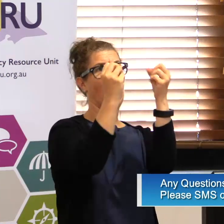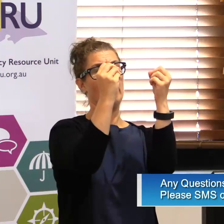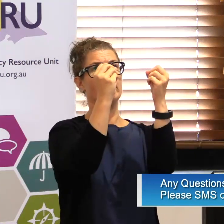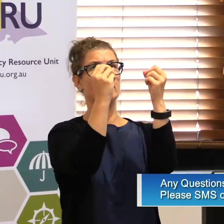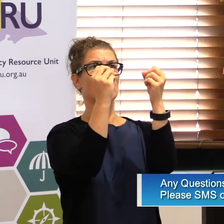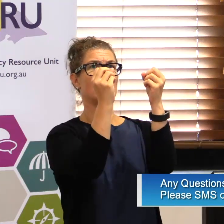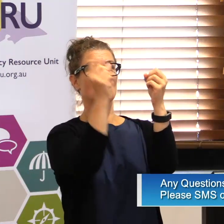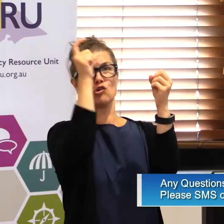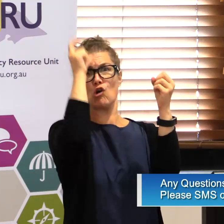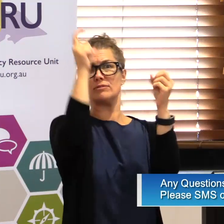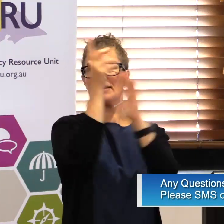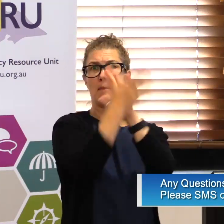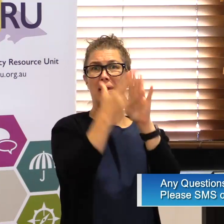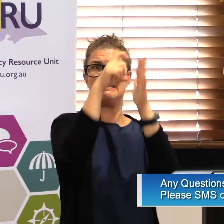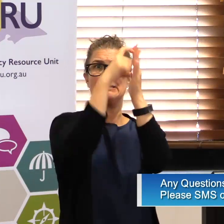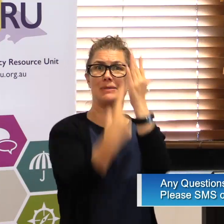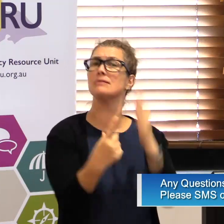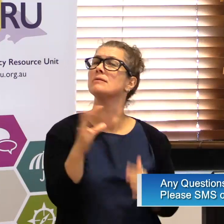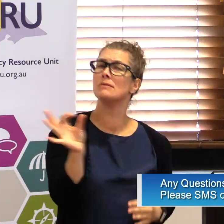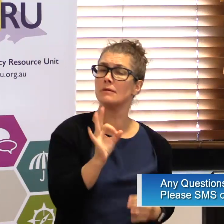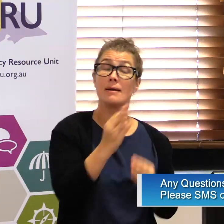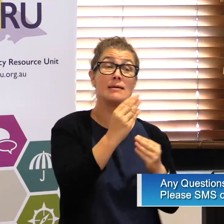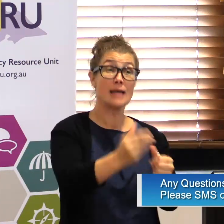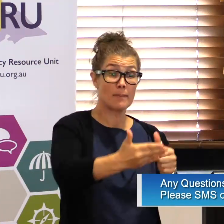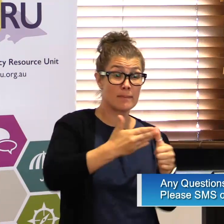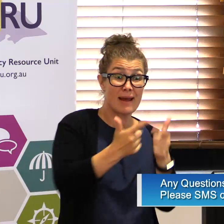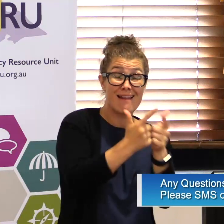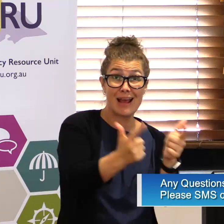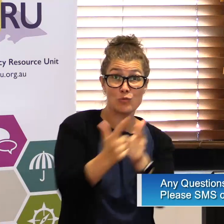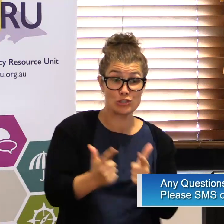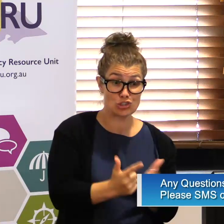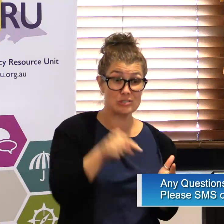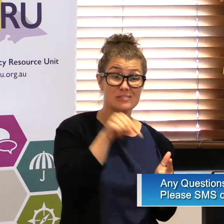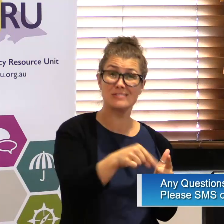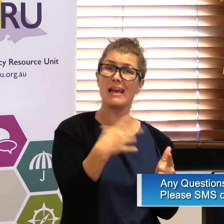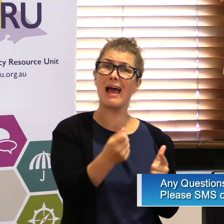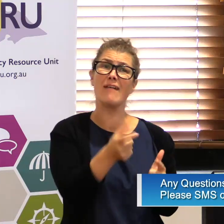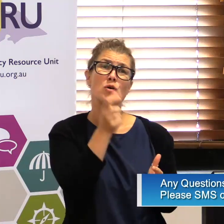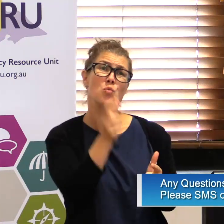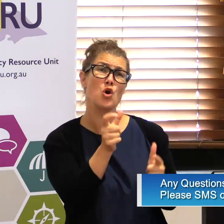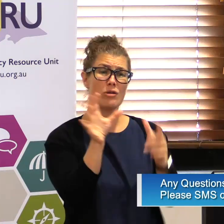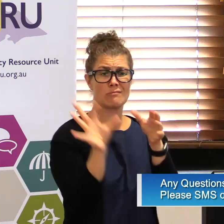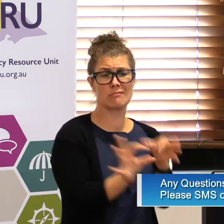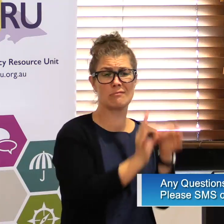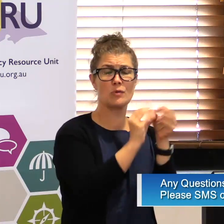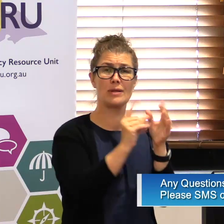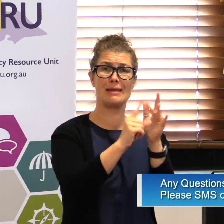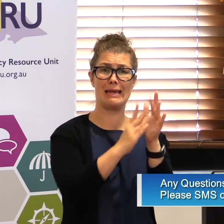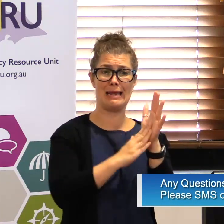some Aboriginal languages that contain word around impairment. So